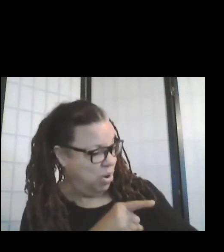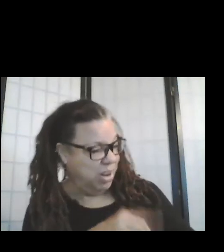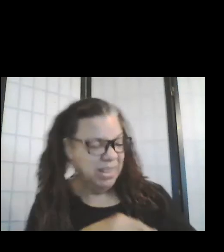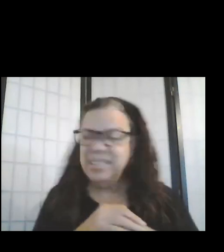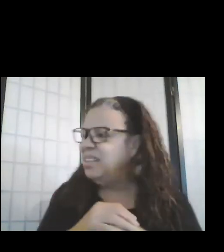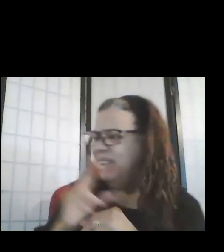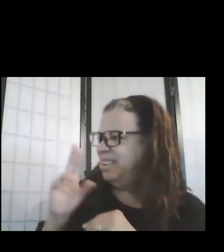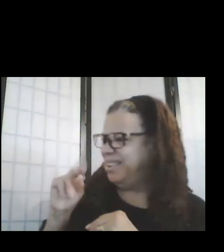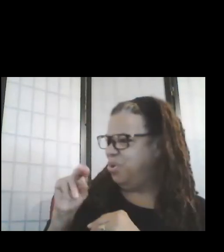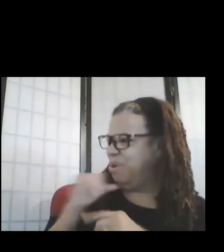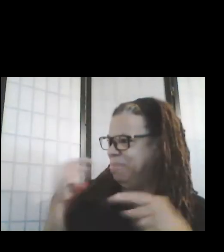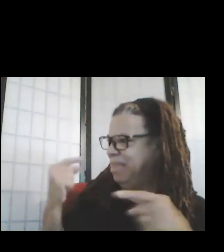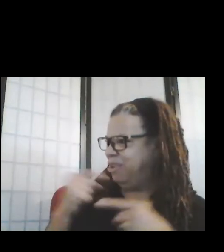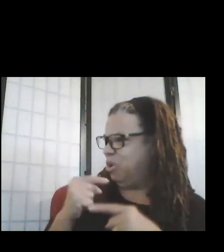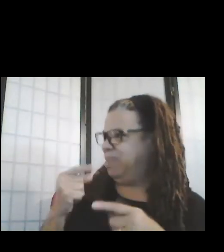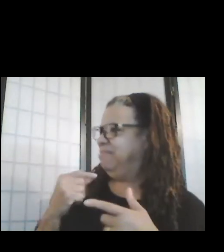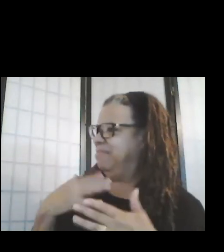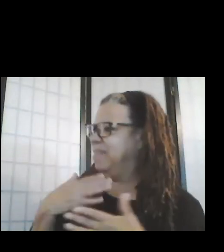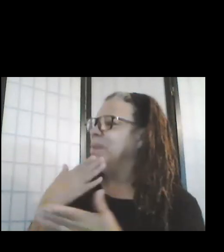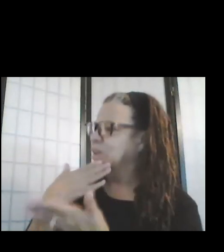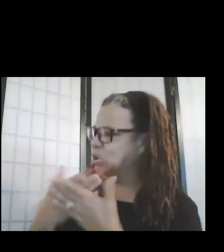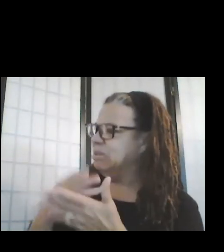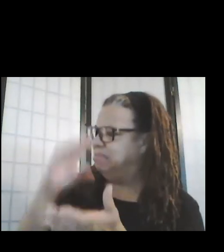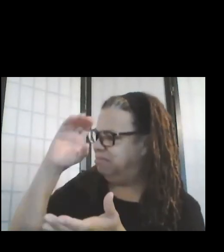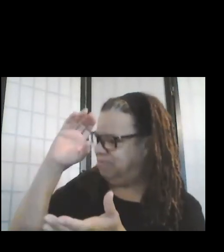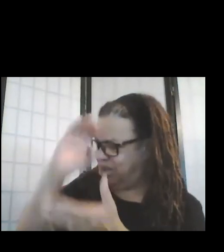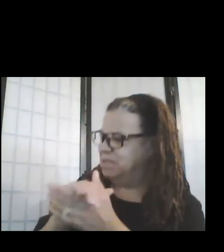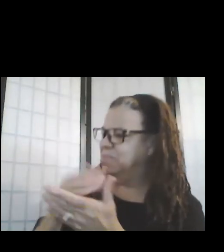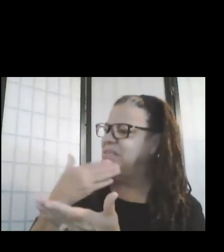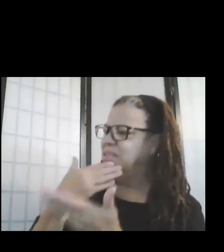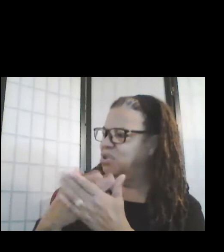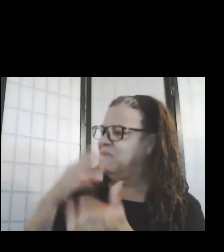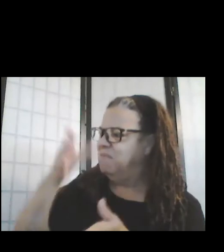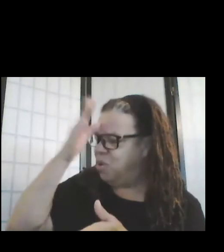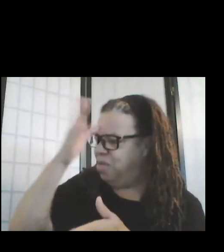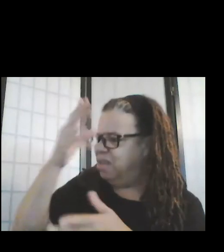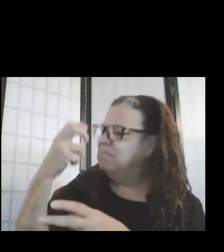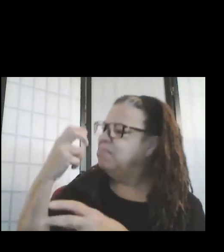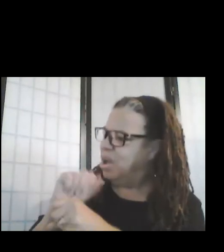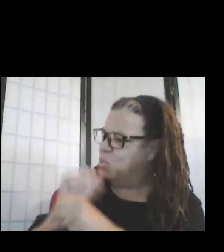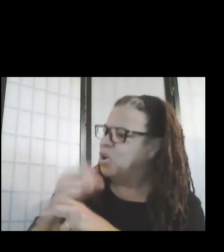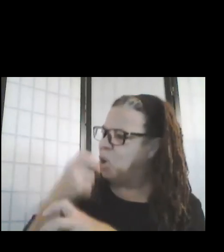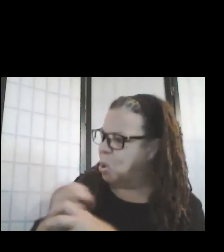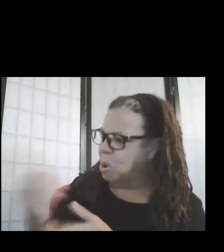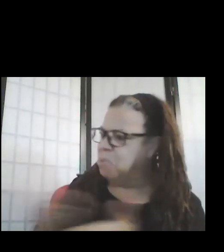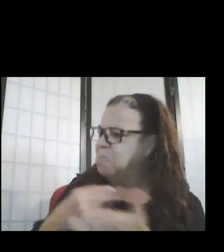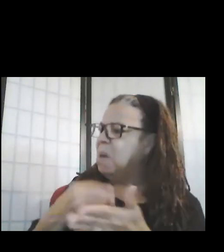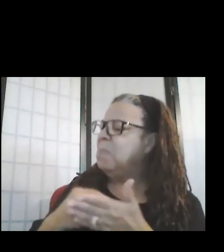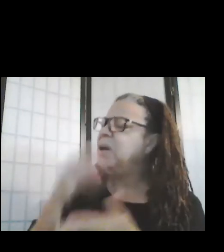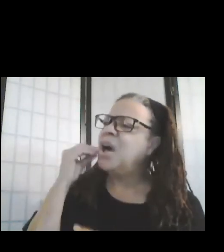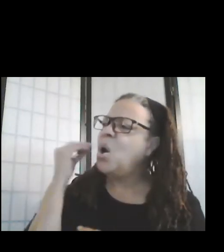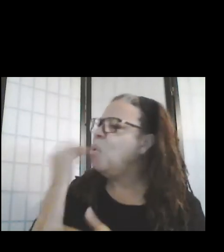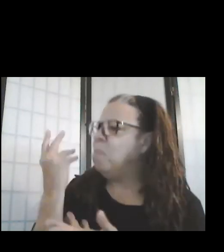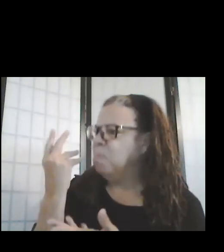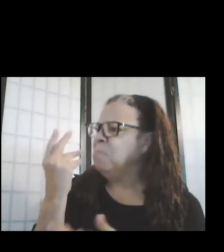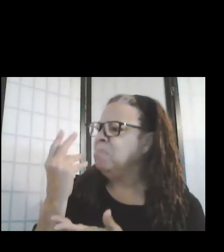I'm not hurting anyone. I'm mostly a good husband and father. I work hard at my job and bring home a steady check. We'll get the kids through